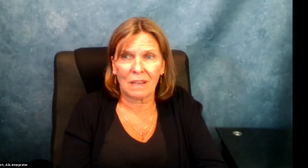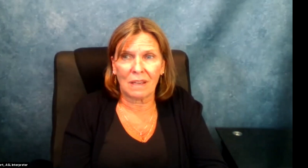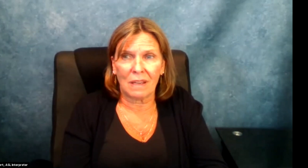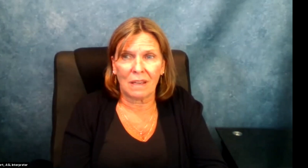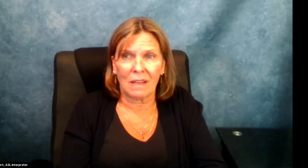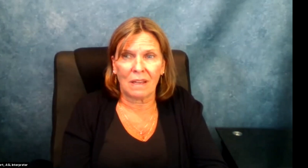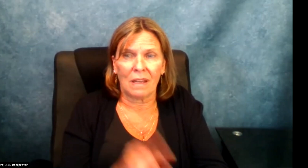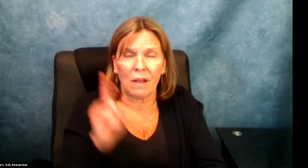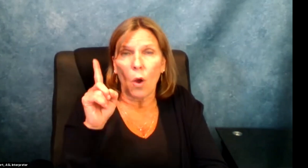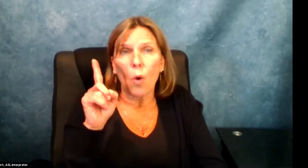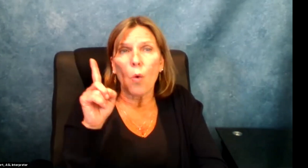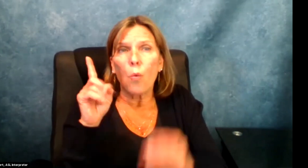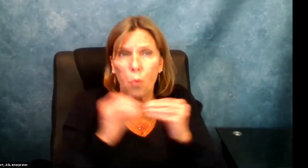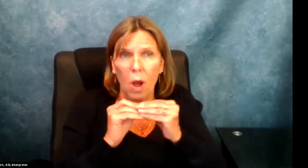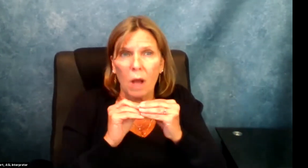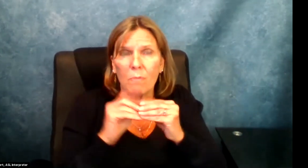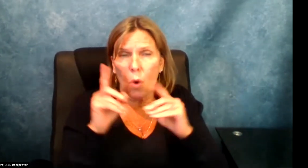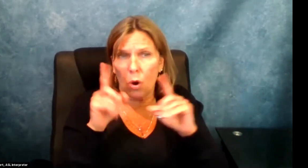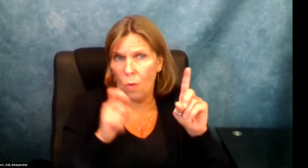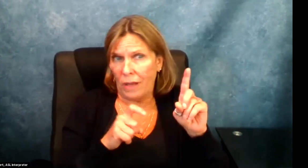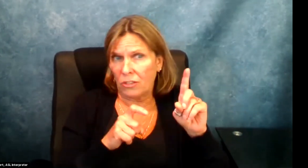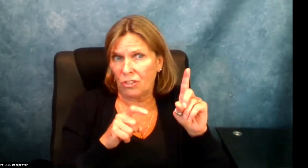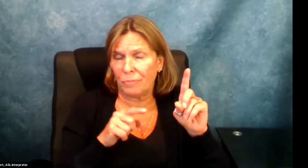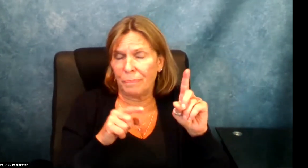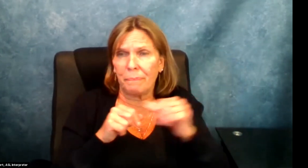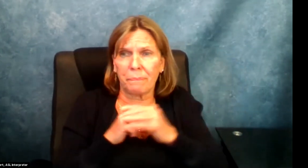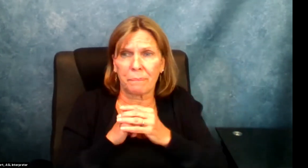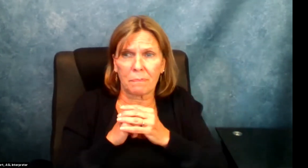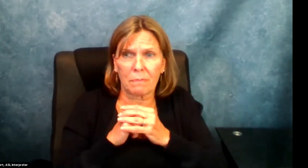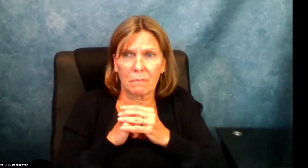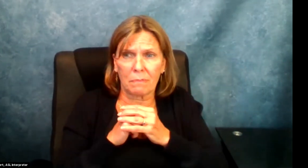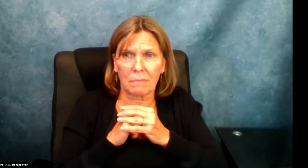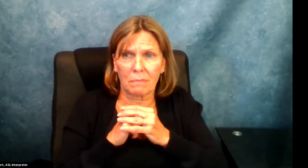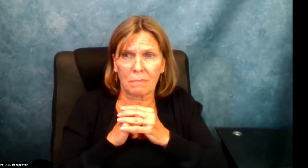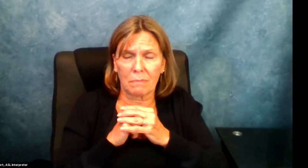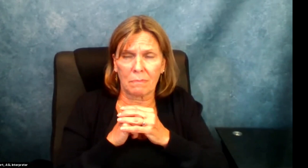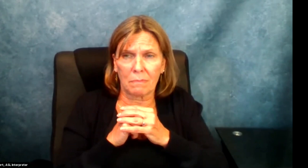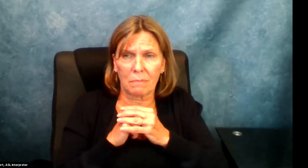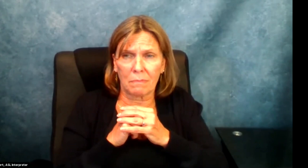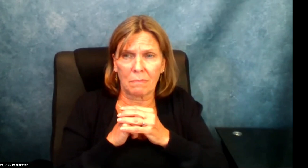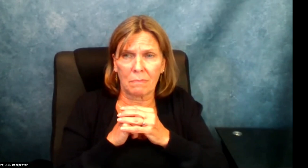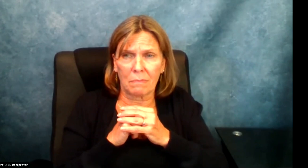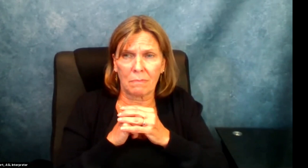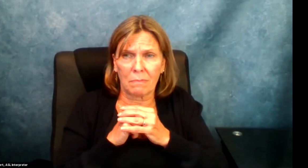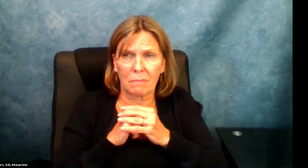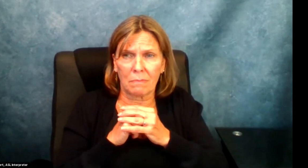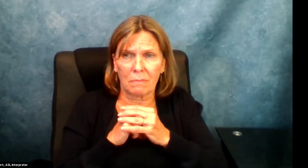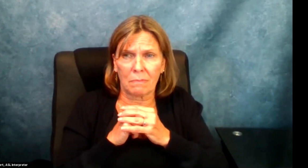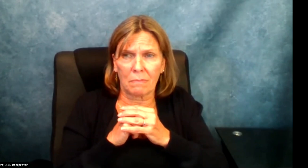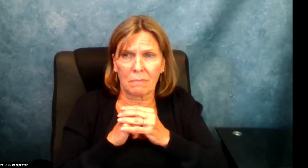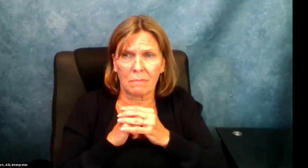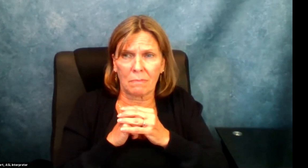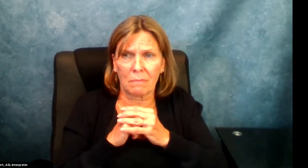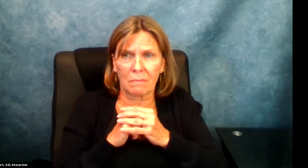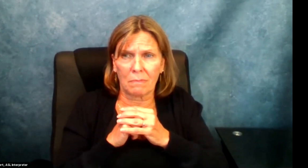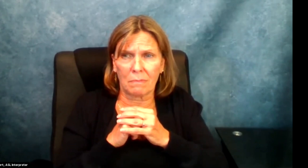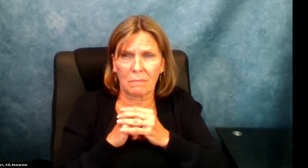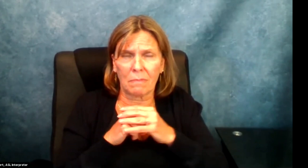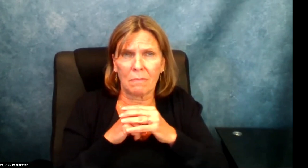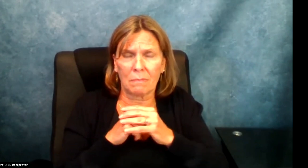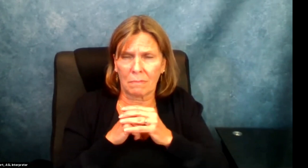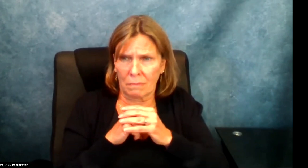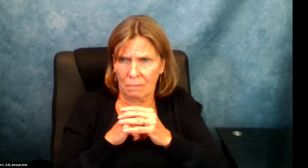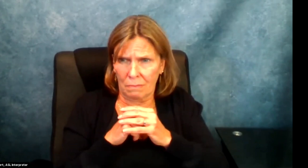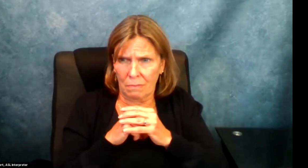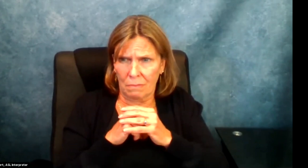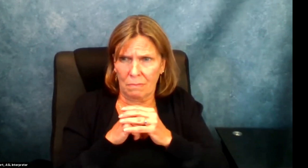One last question, Josh, if you could speak to this, is a question about the social awkwardness about potentially